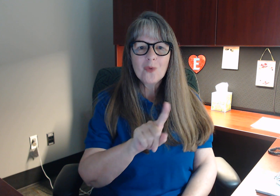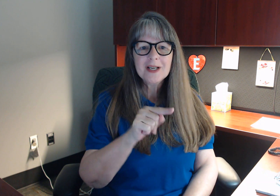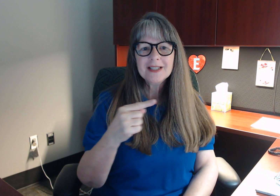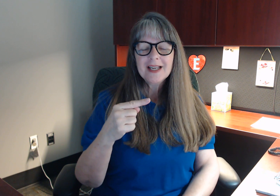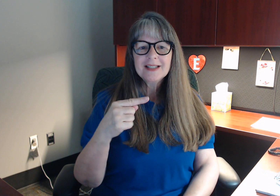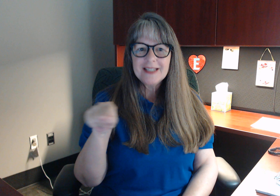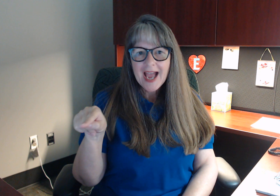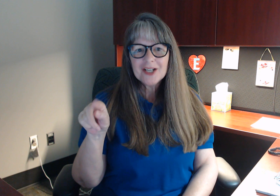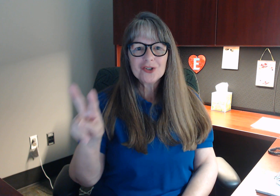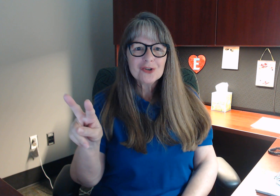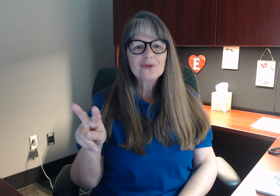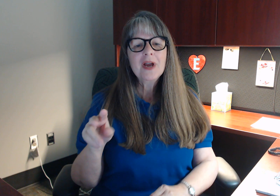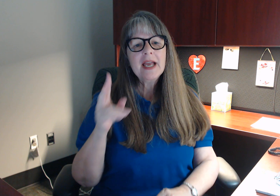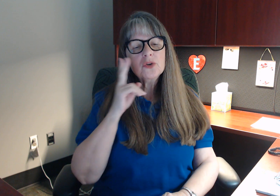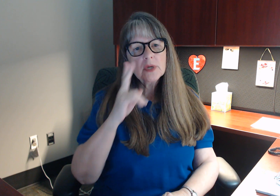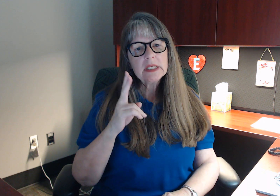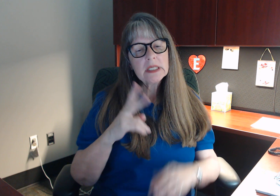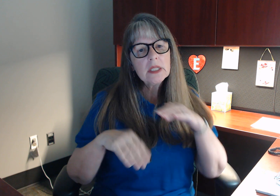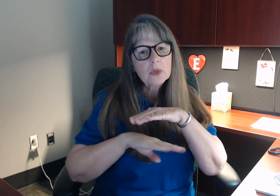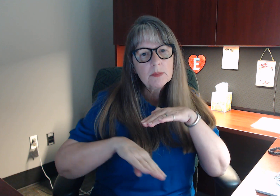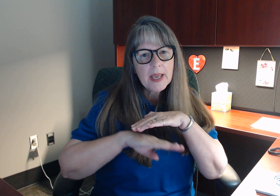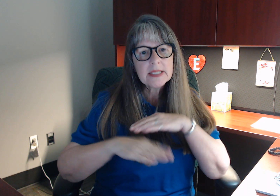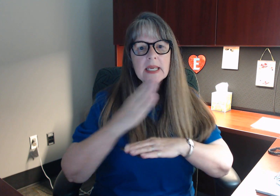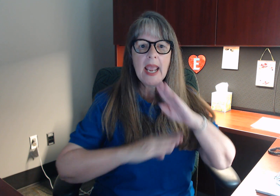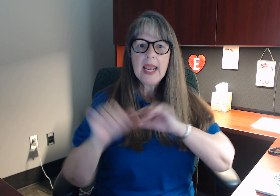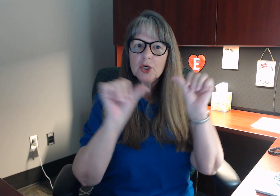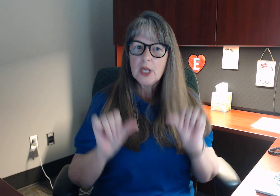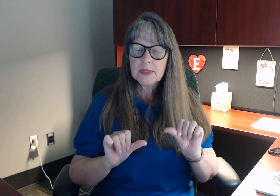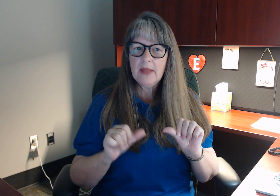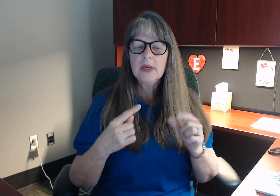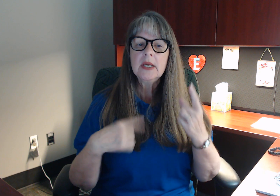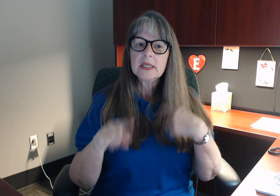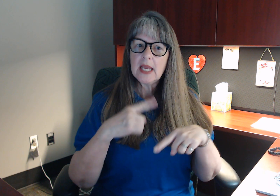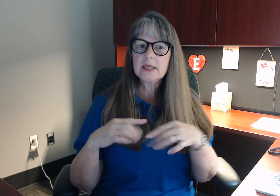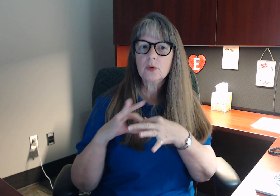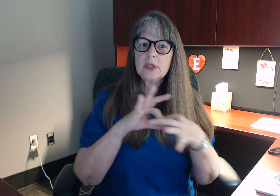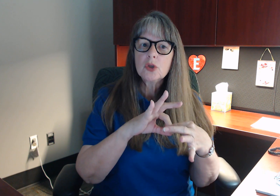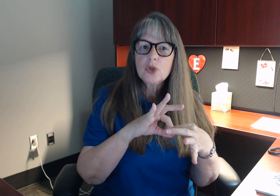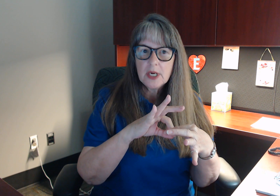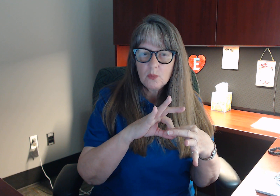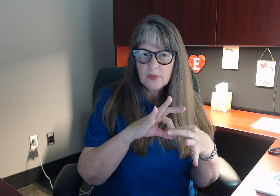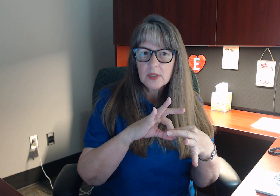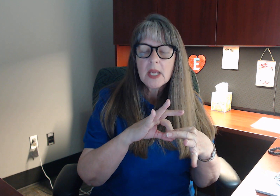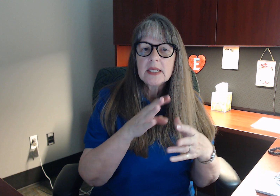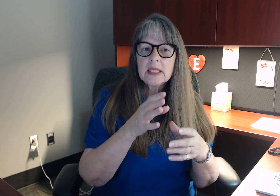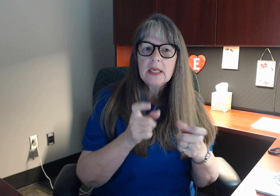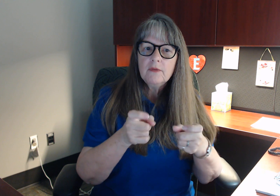-1, -2, and you can see those basic hand shapes and the signs that are associated with it to give you